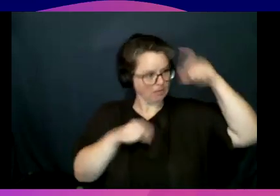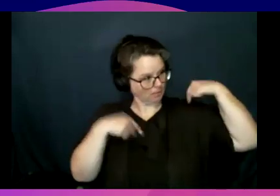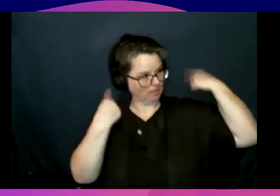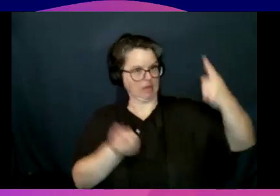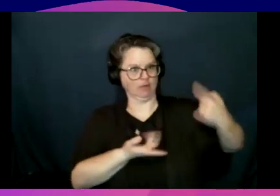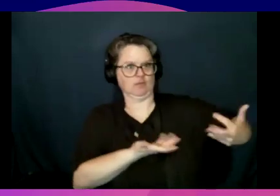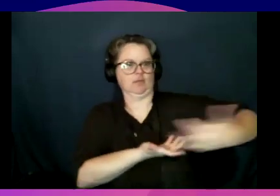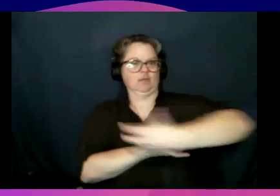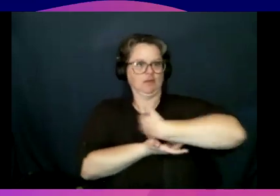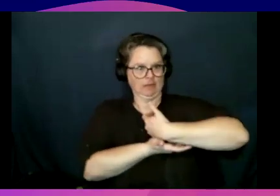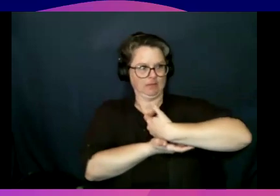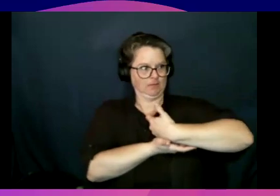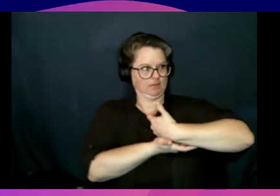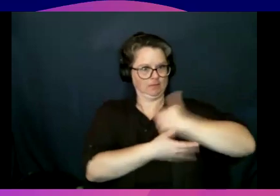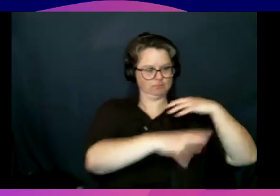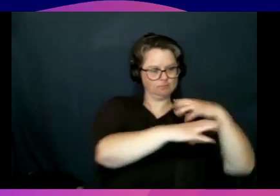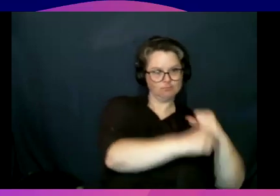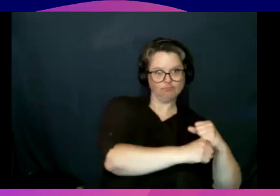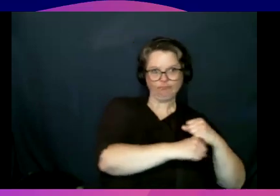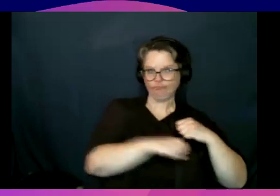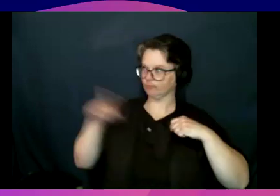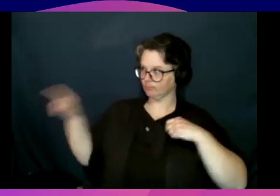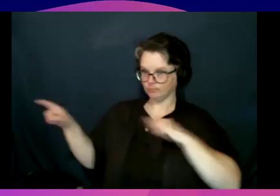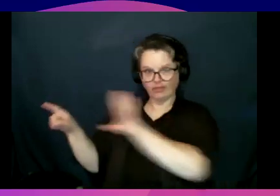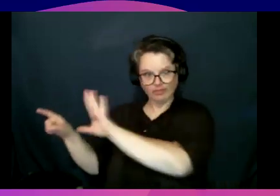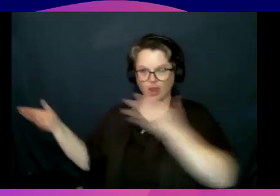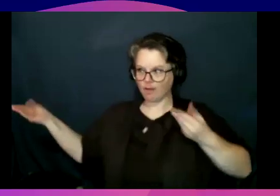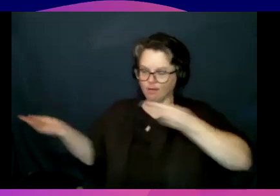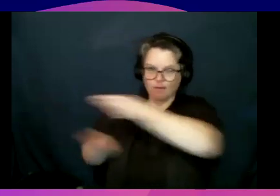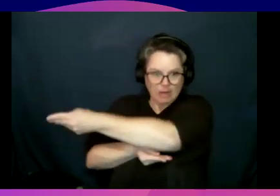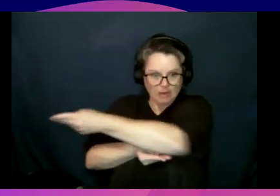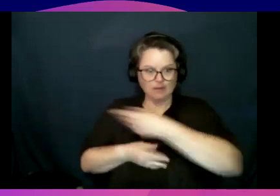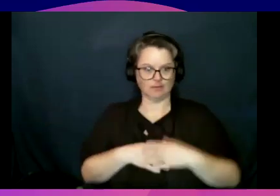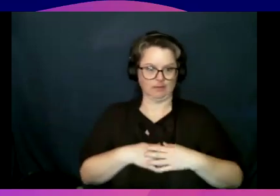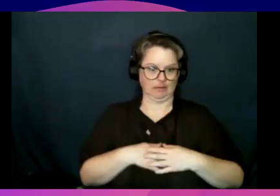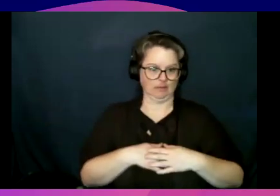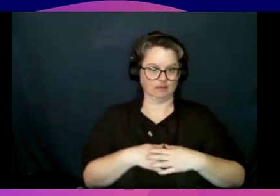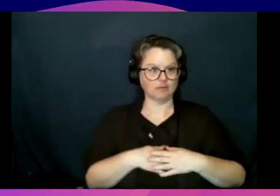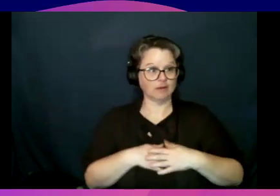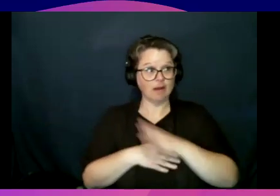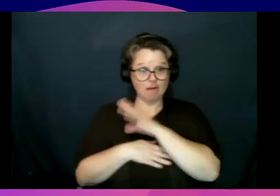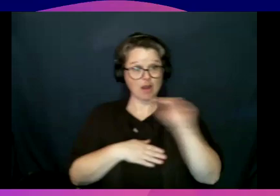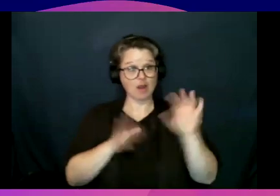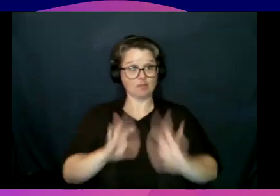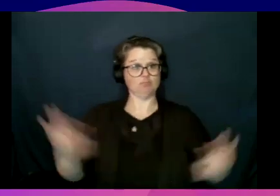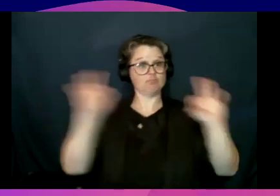also co-launched our reports together to show we are not going to buy into that